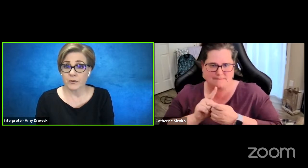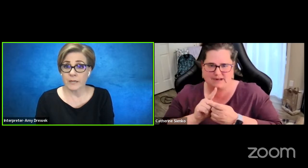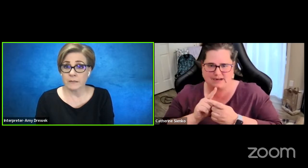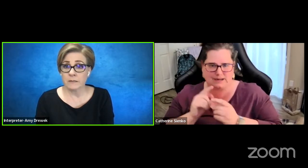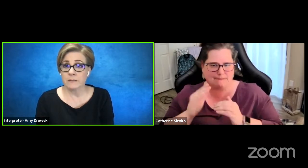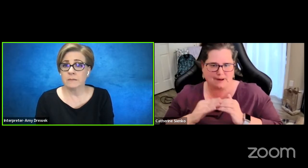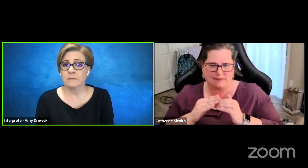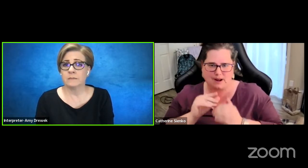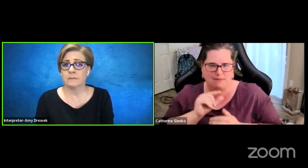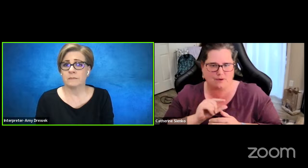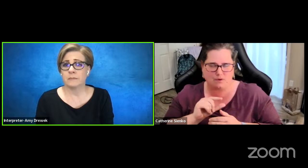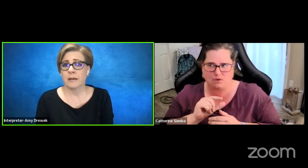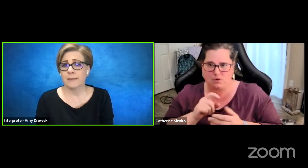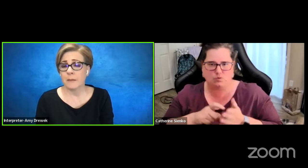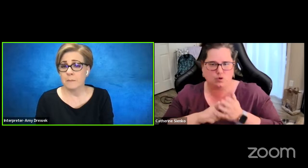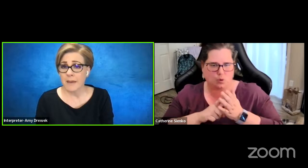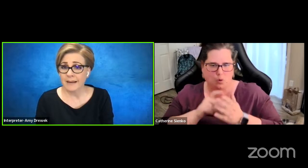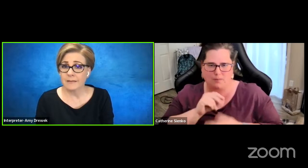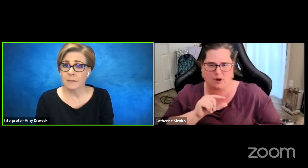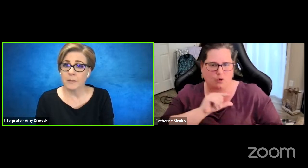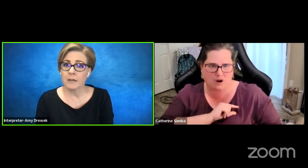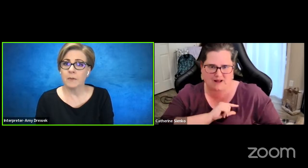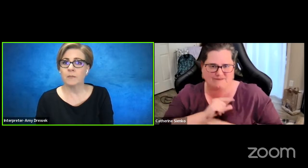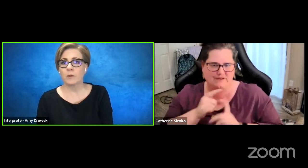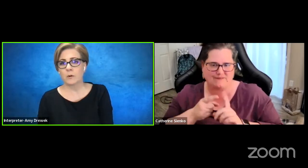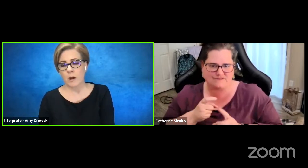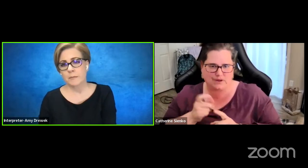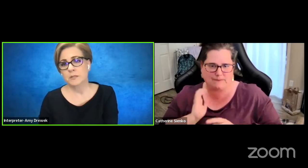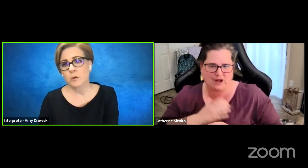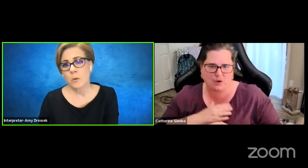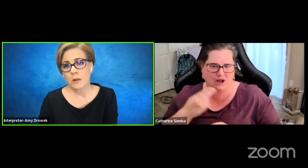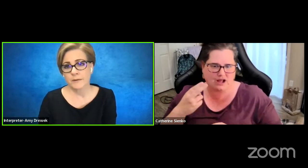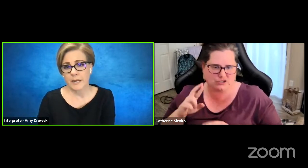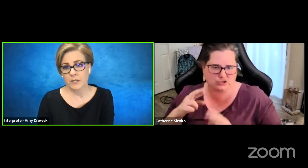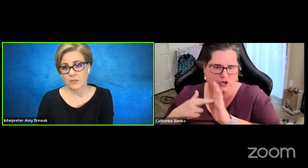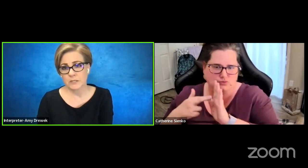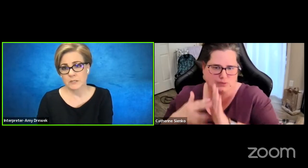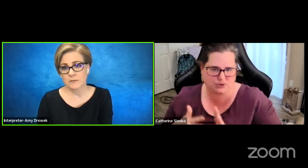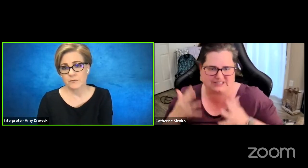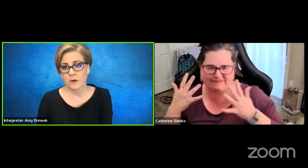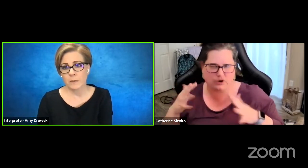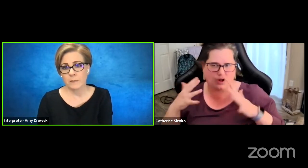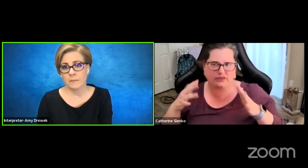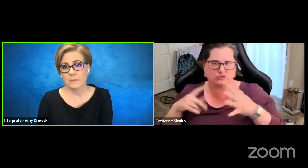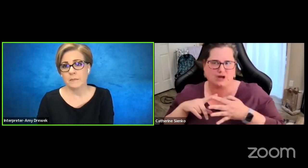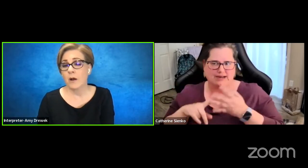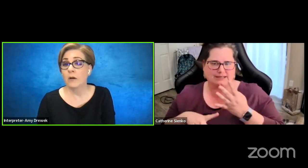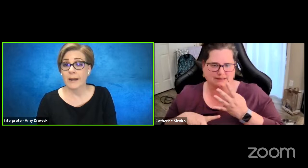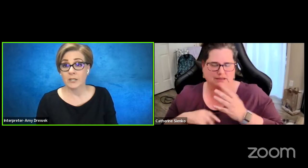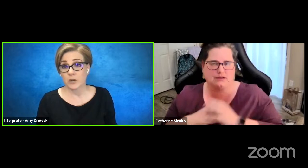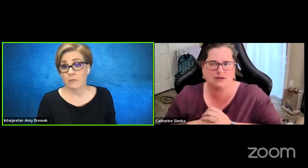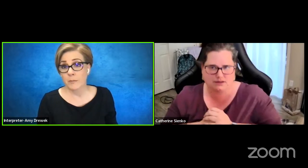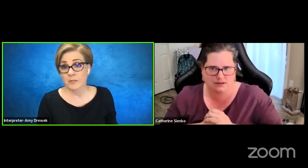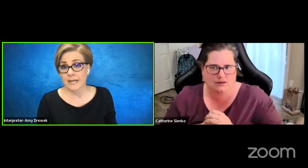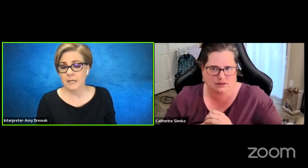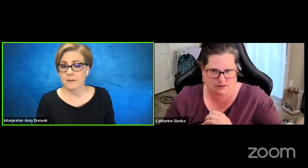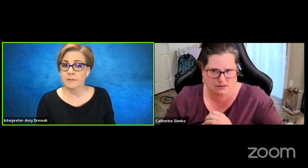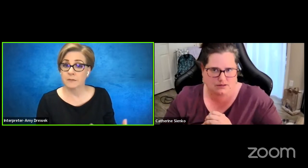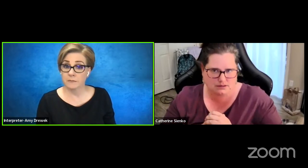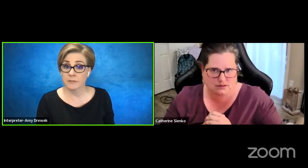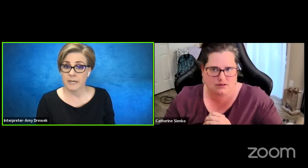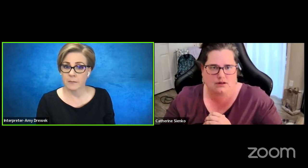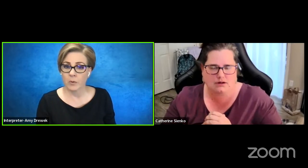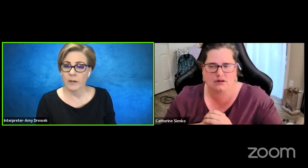They've already been screened and they met the minimum requirements or qualifications from our